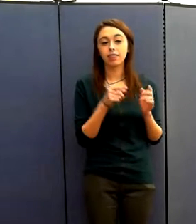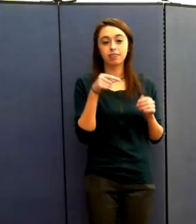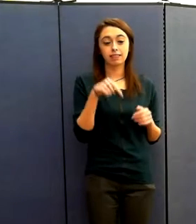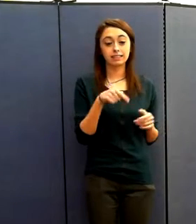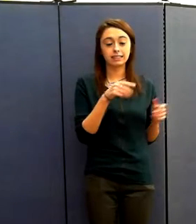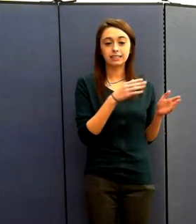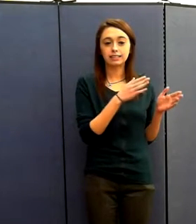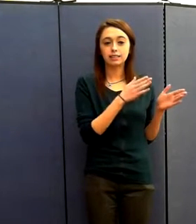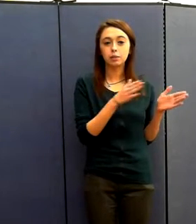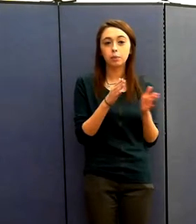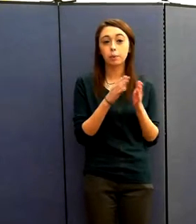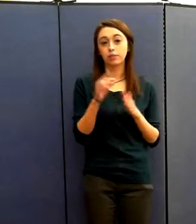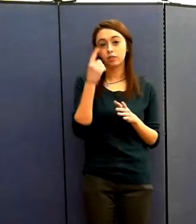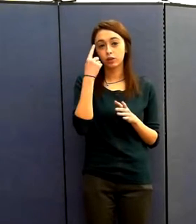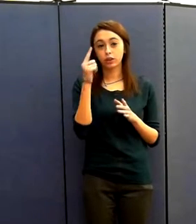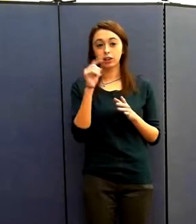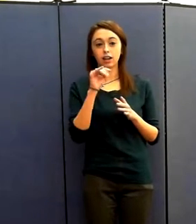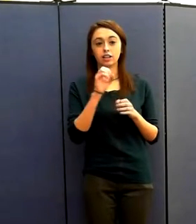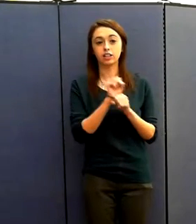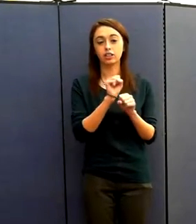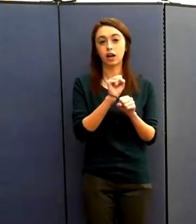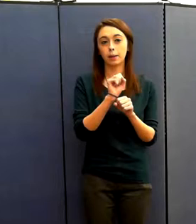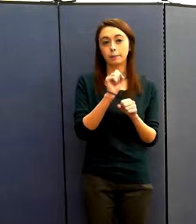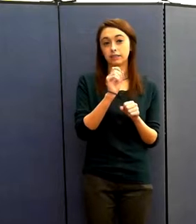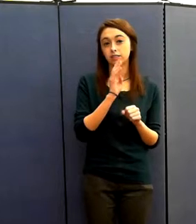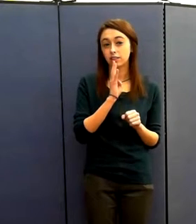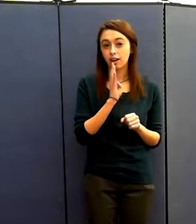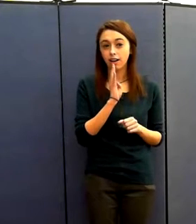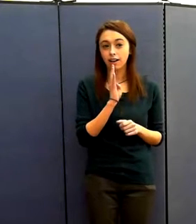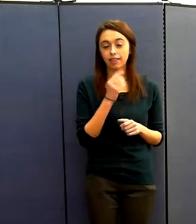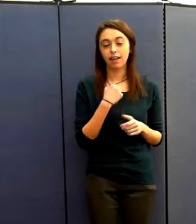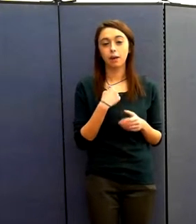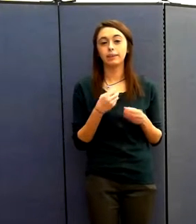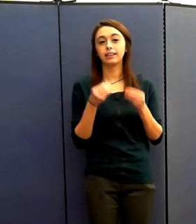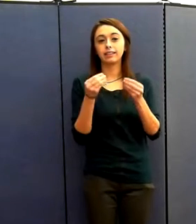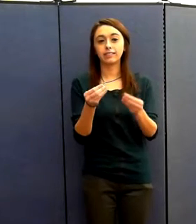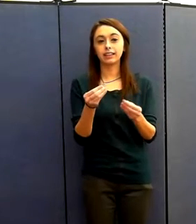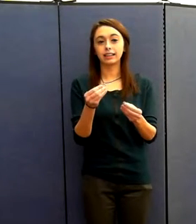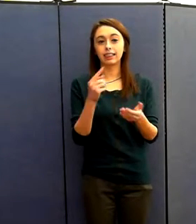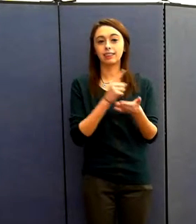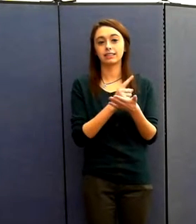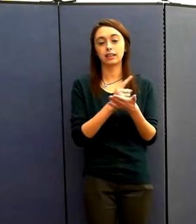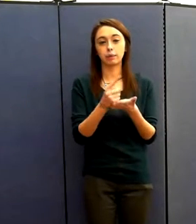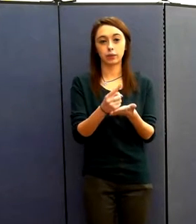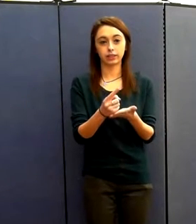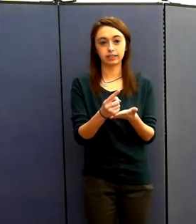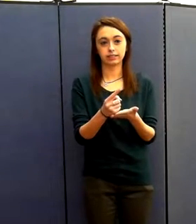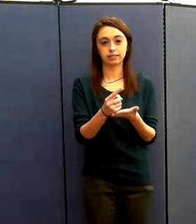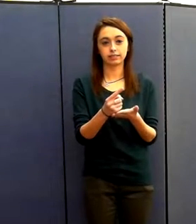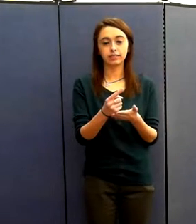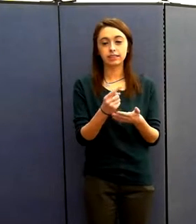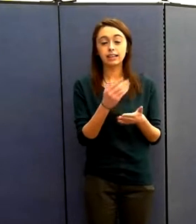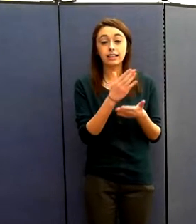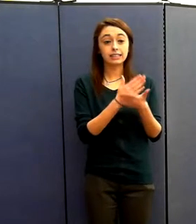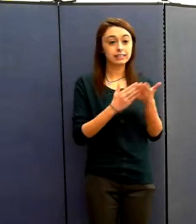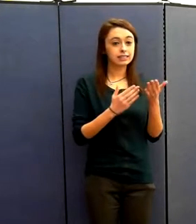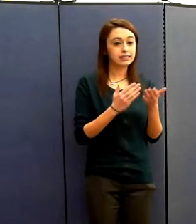a job talk that I will be giving this coming week. And so some parts of it may be very complicated